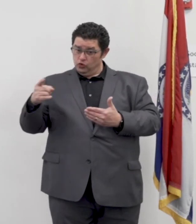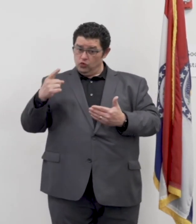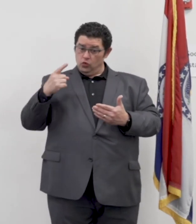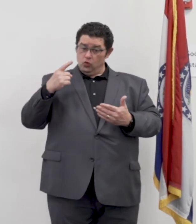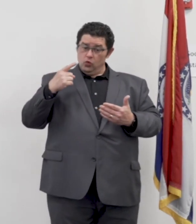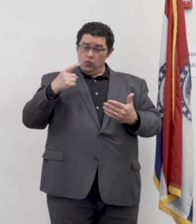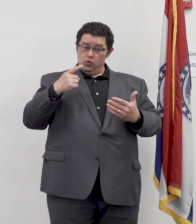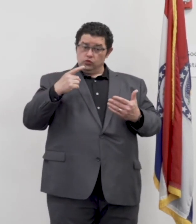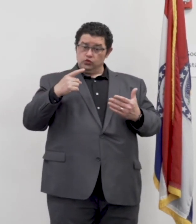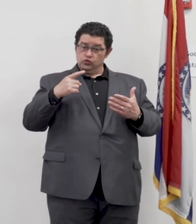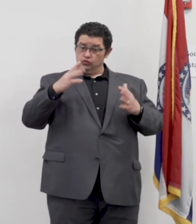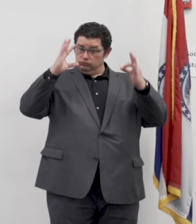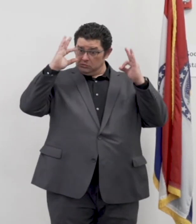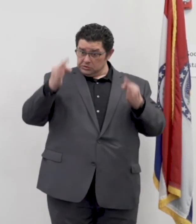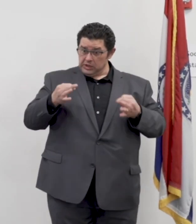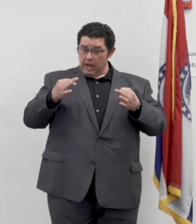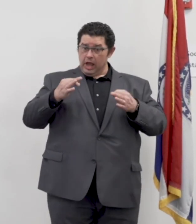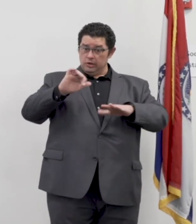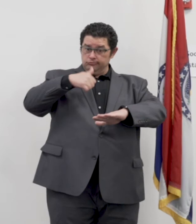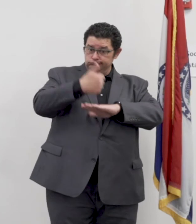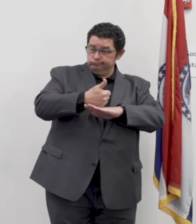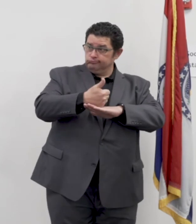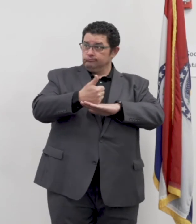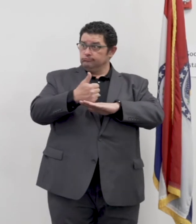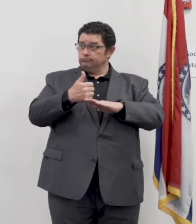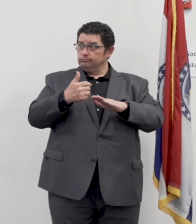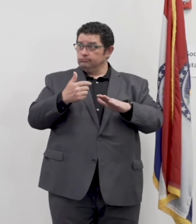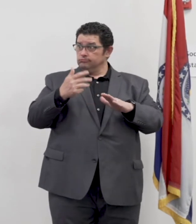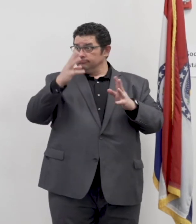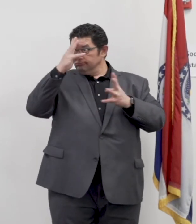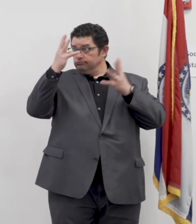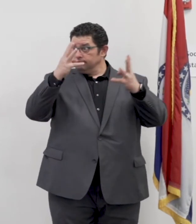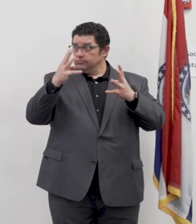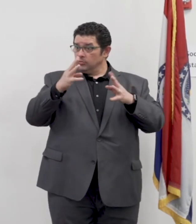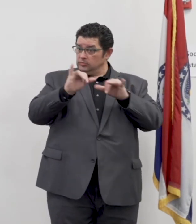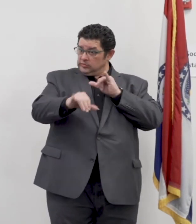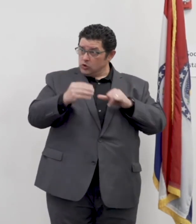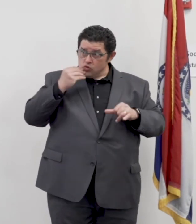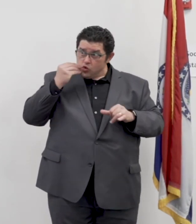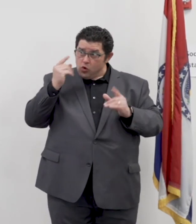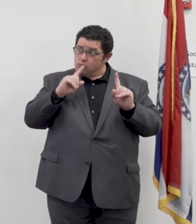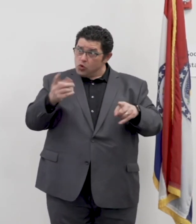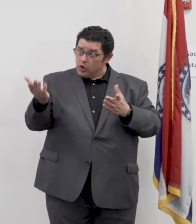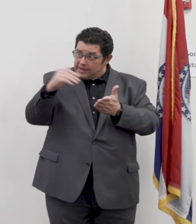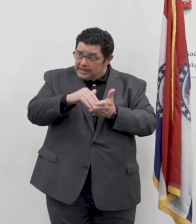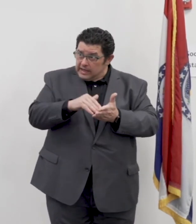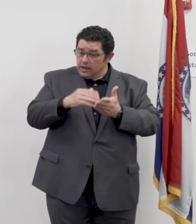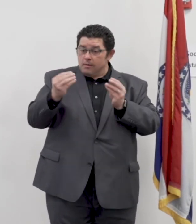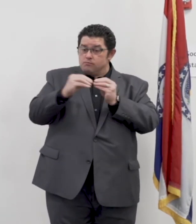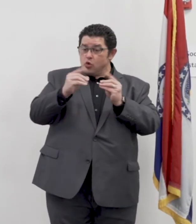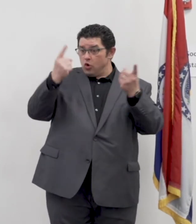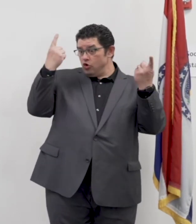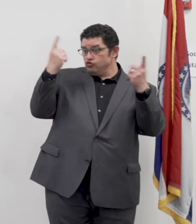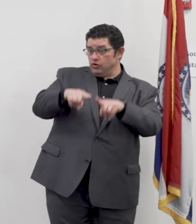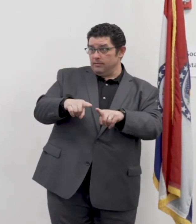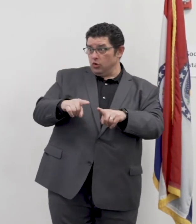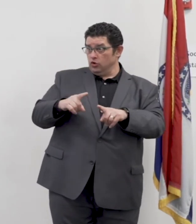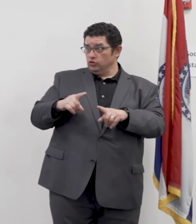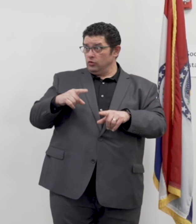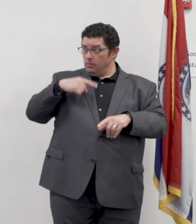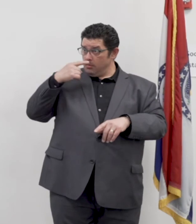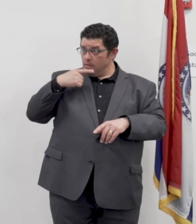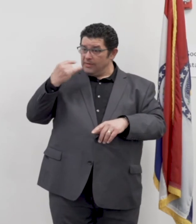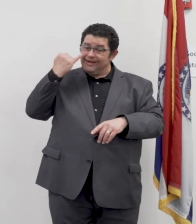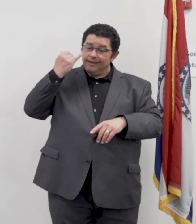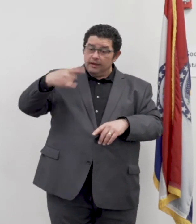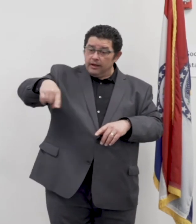and also make some stay-at-home orders like what you're doing more agreeable to the public if they knew that their jobs